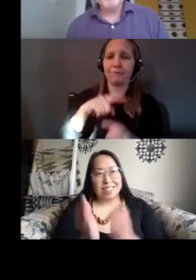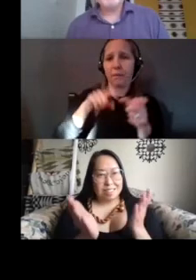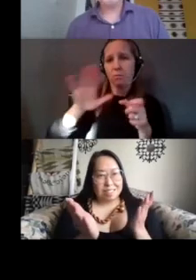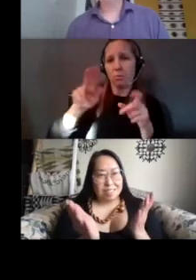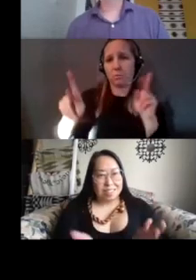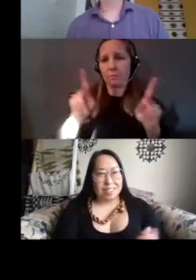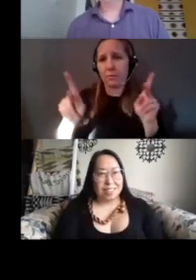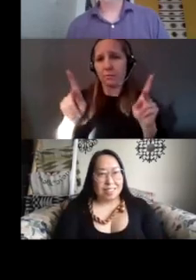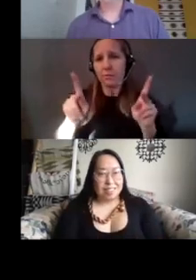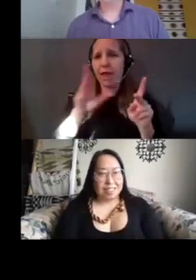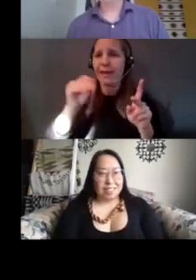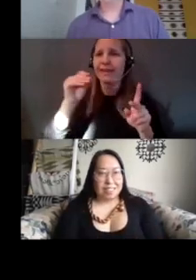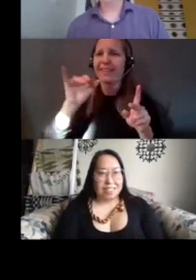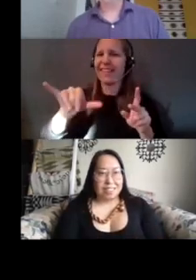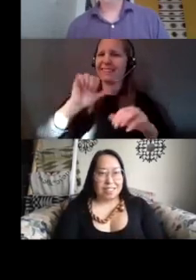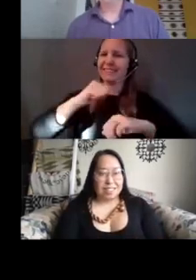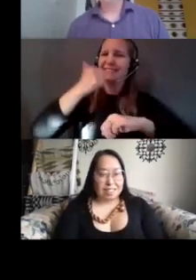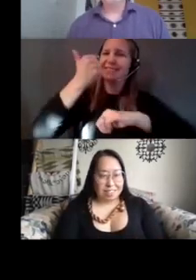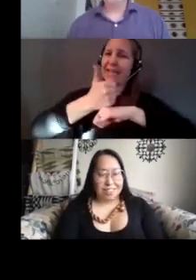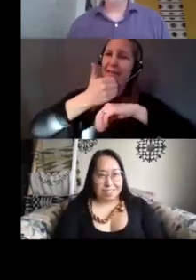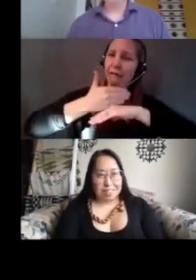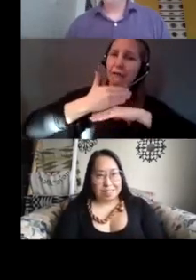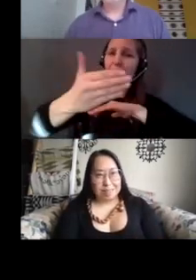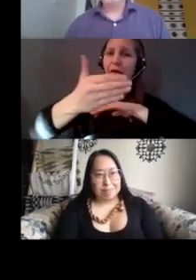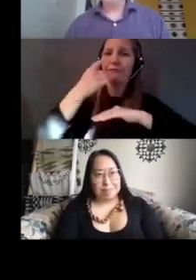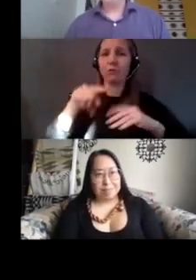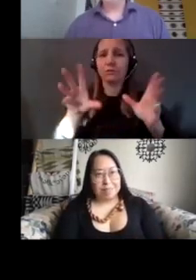and for setting us off on a good way.